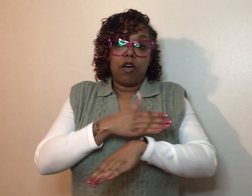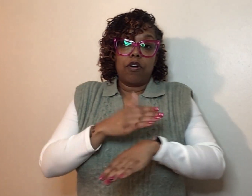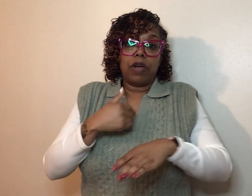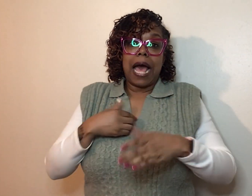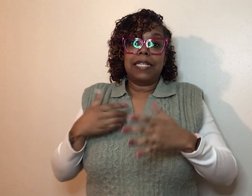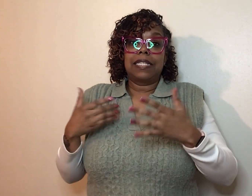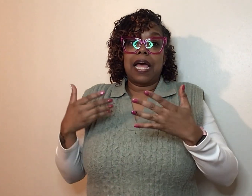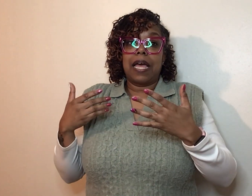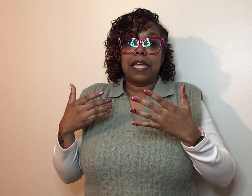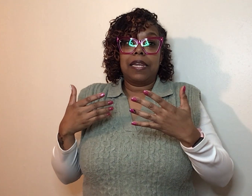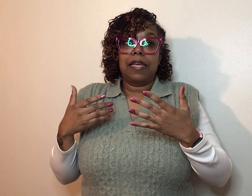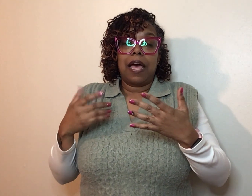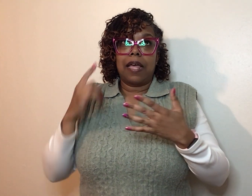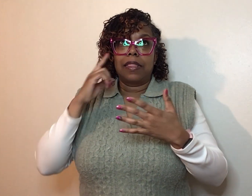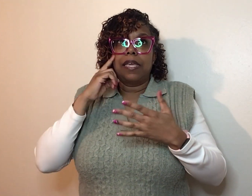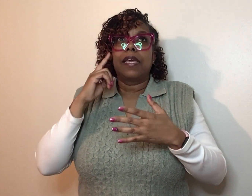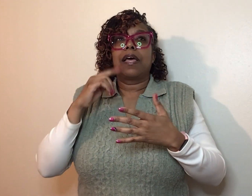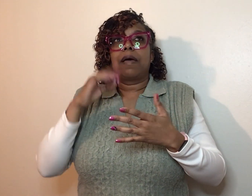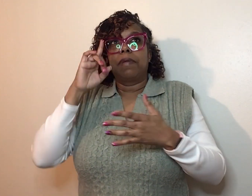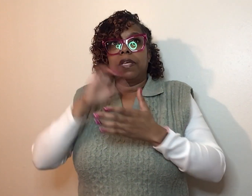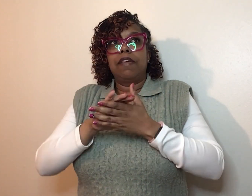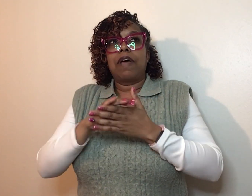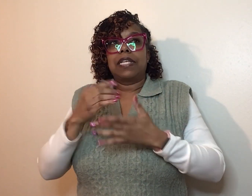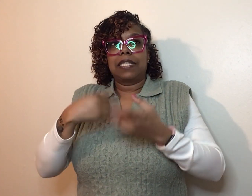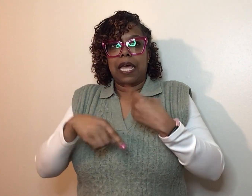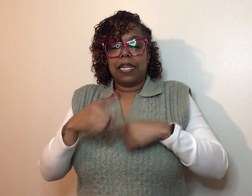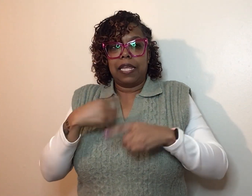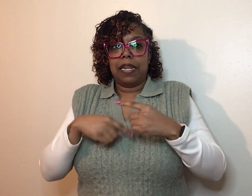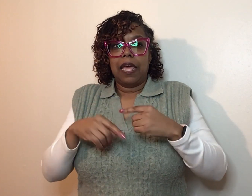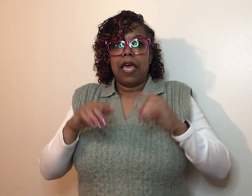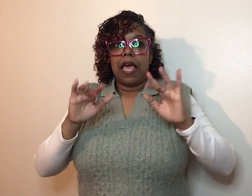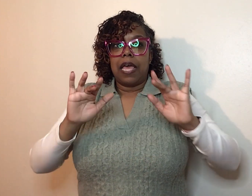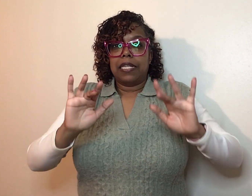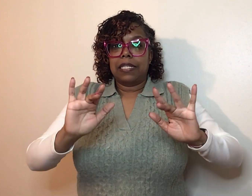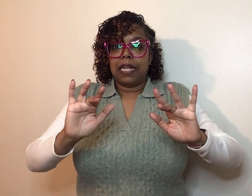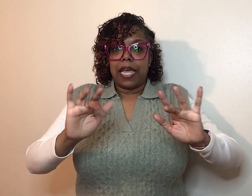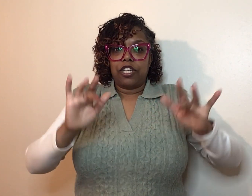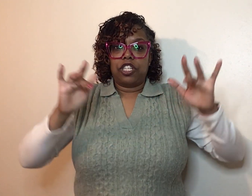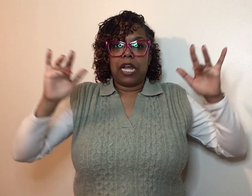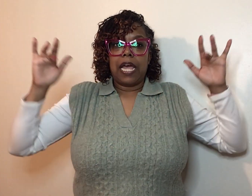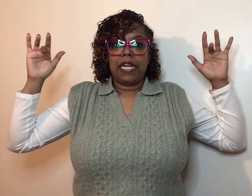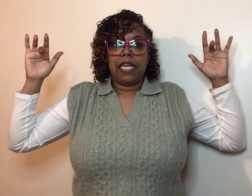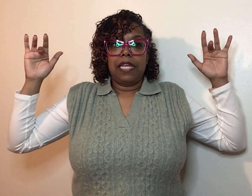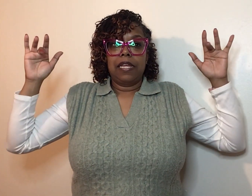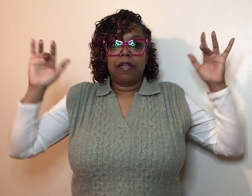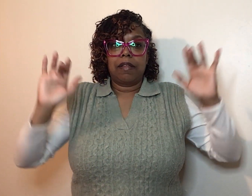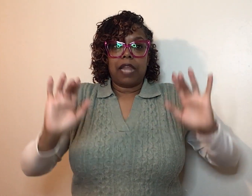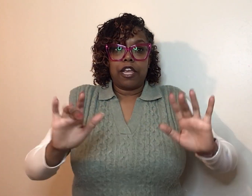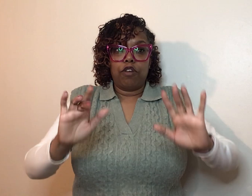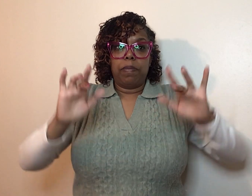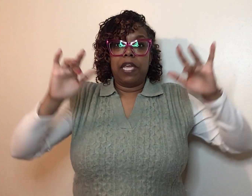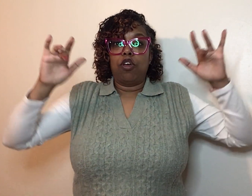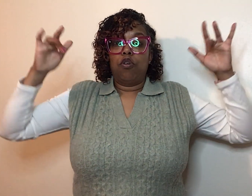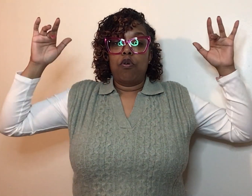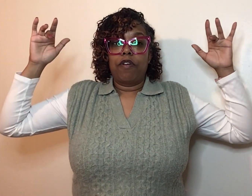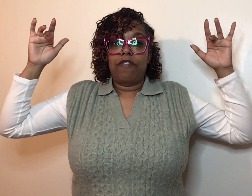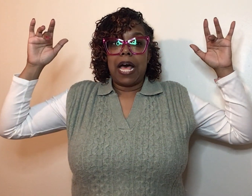song. I believe I signed it as like shining, like being